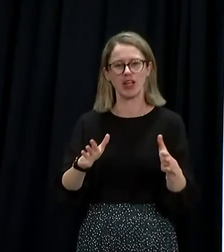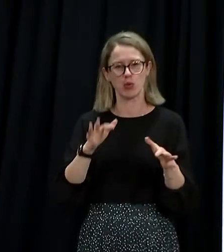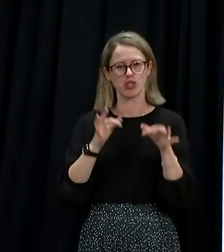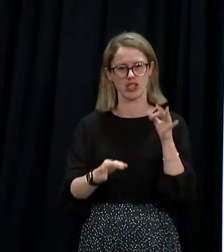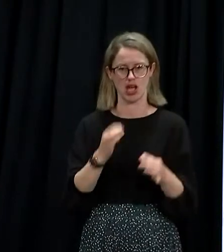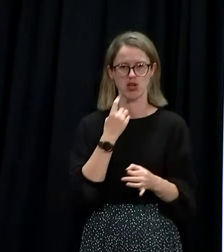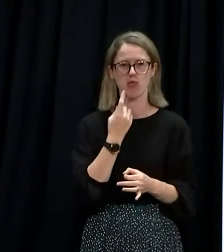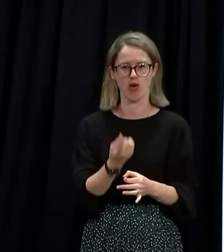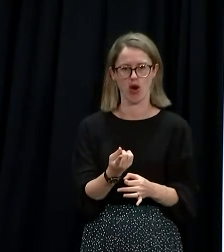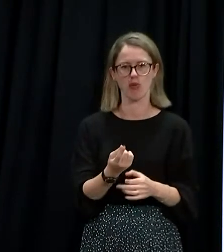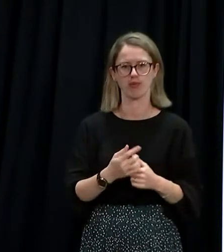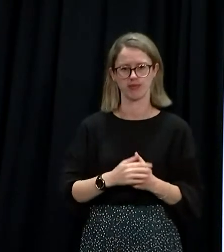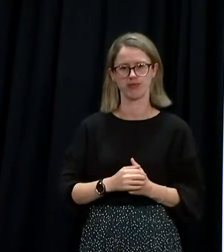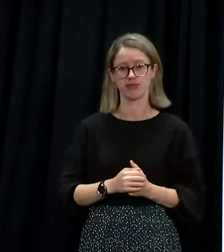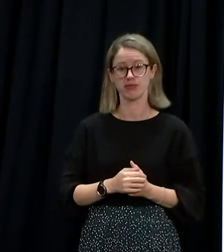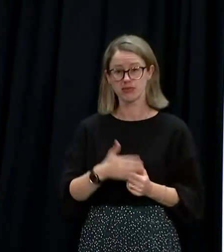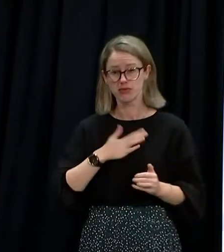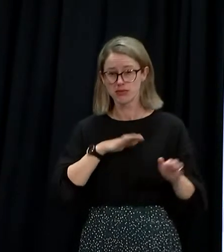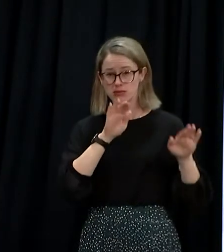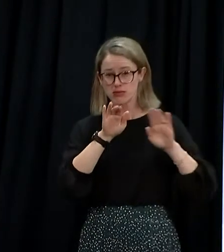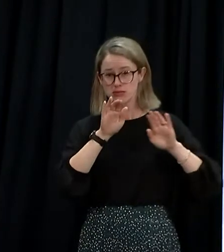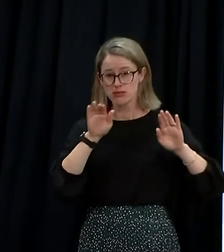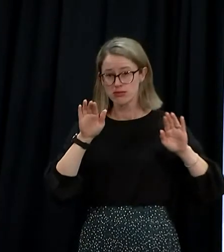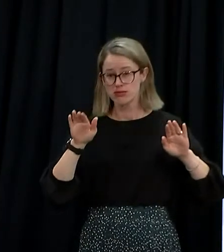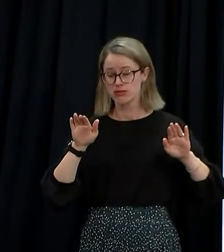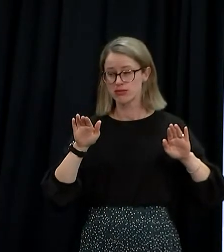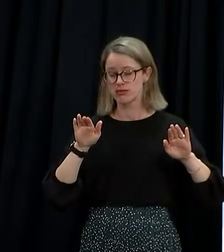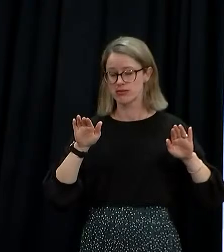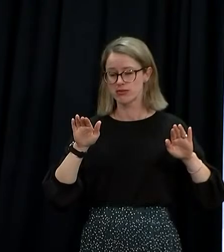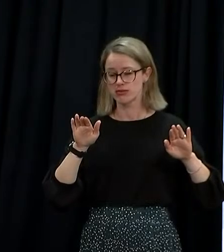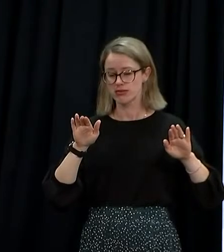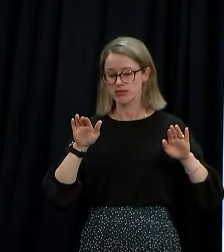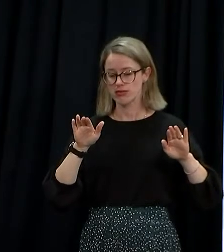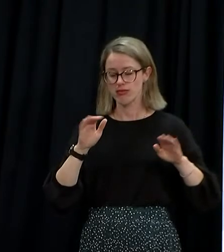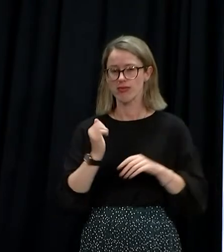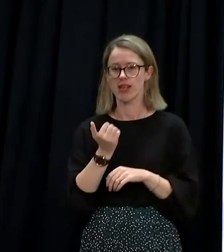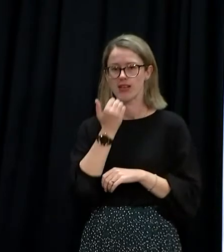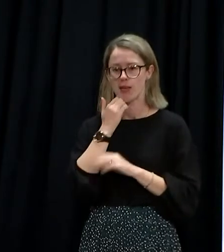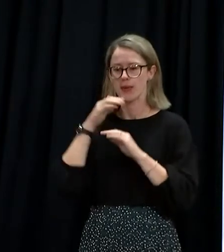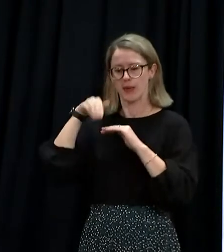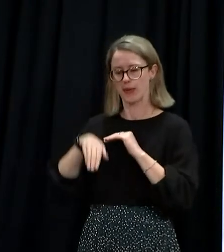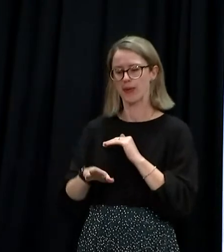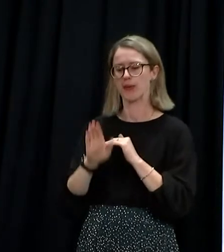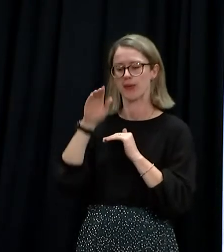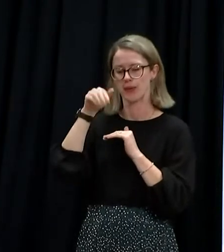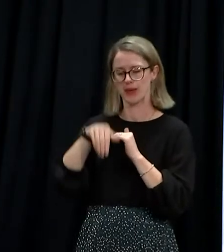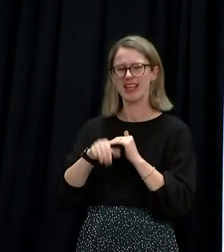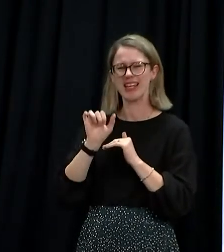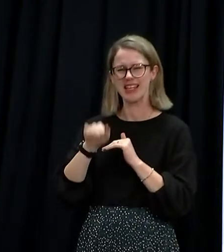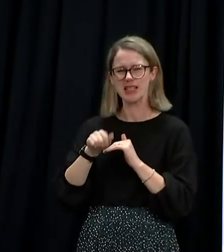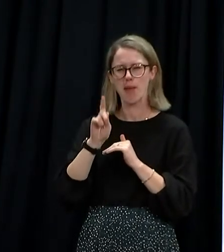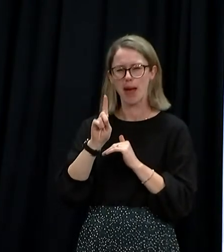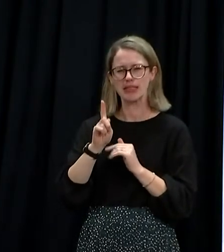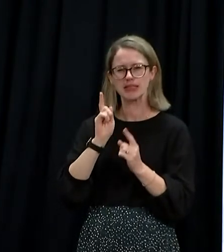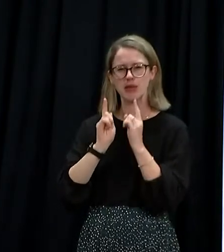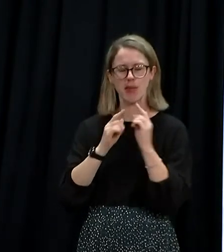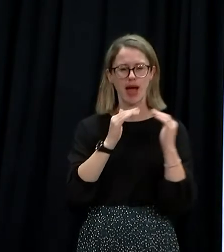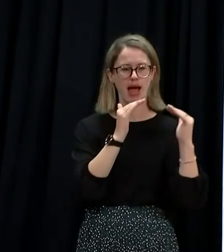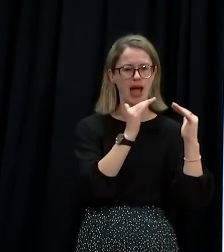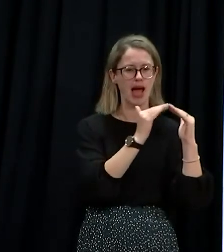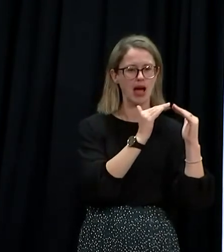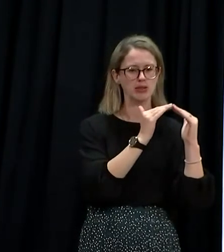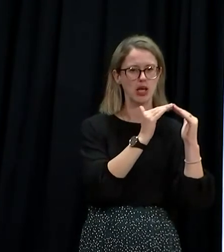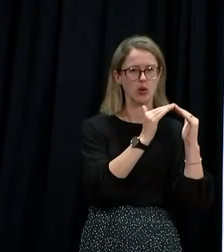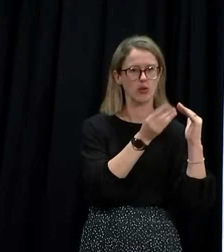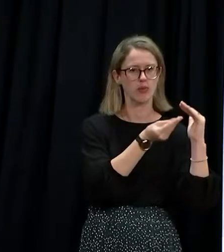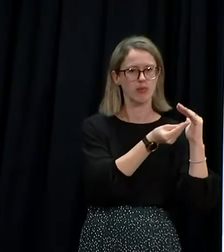possible. And what I would just remind people that within some of those numbers, you'll see that often we are still seeing household contacts coming through. And